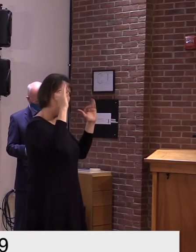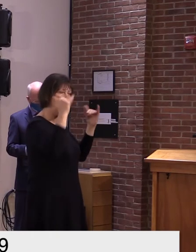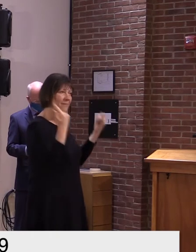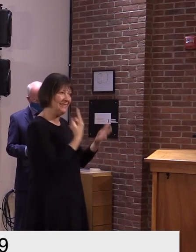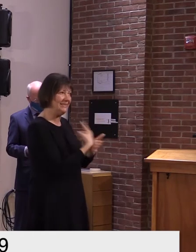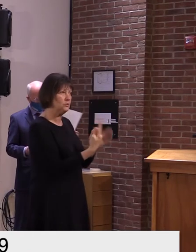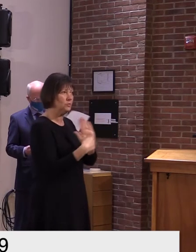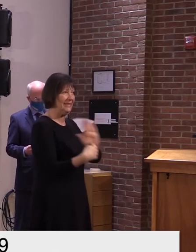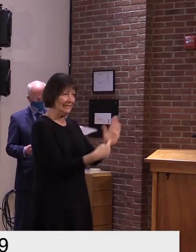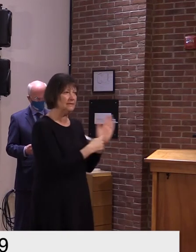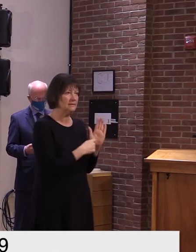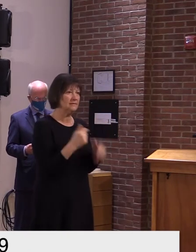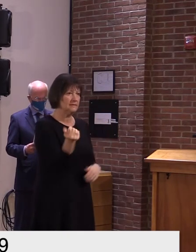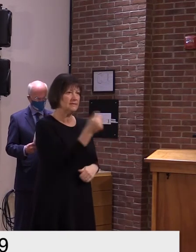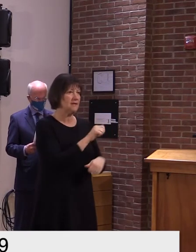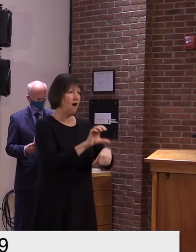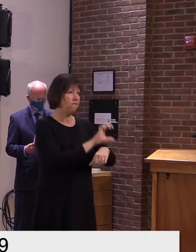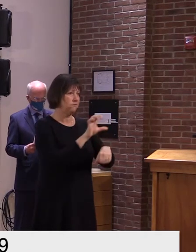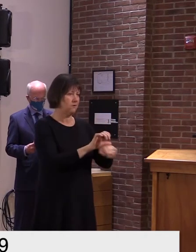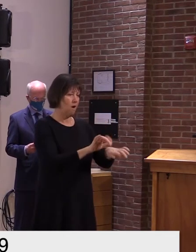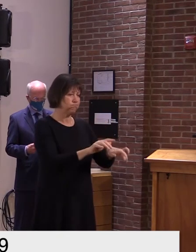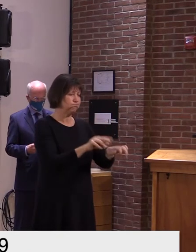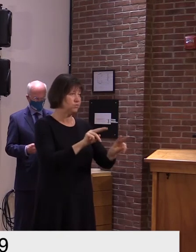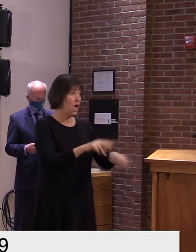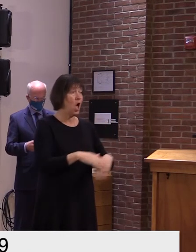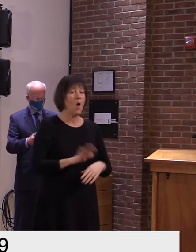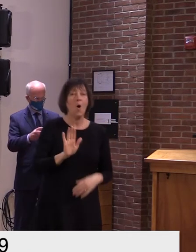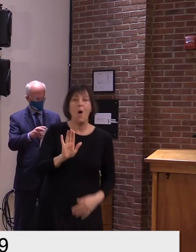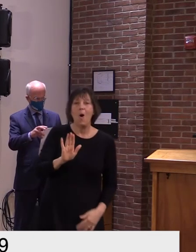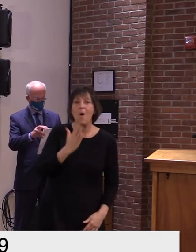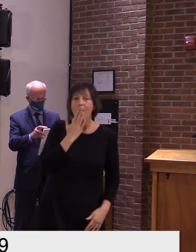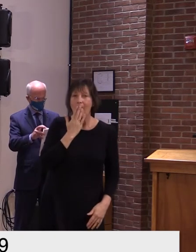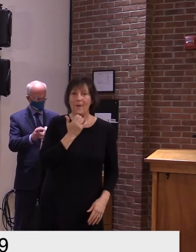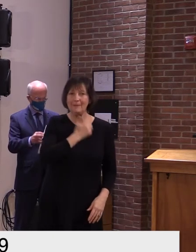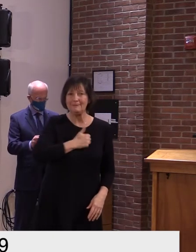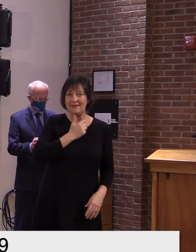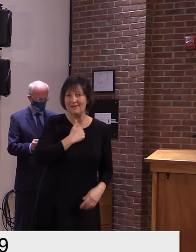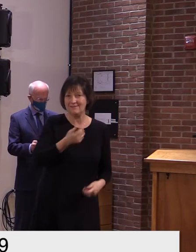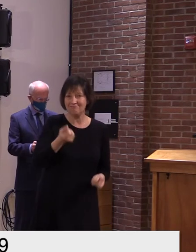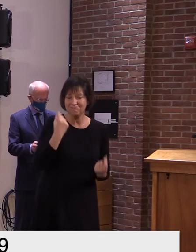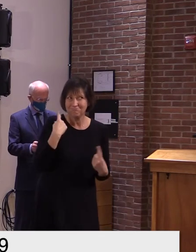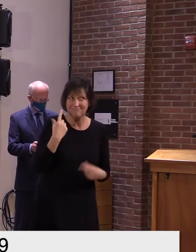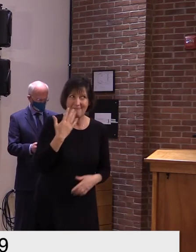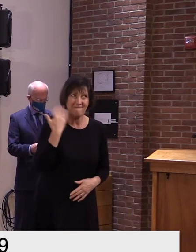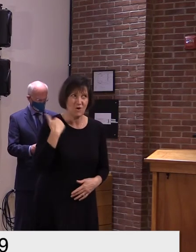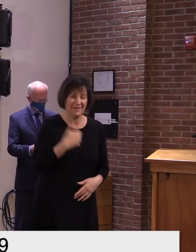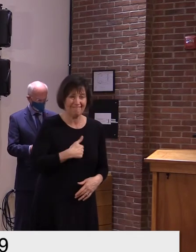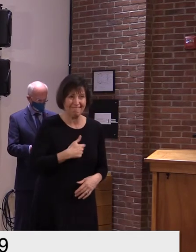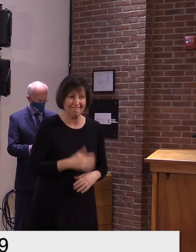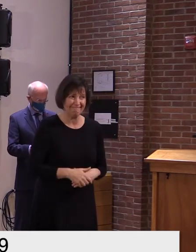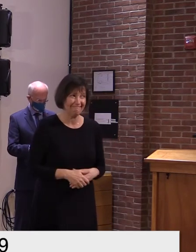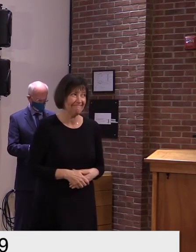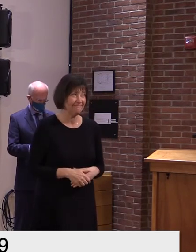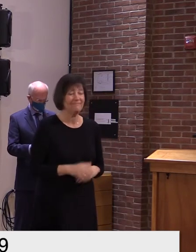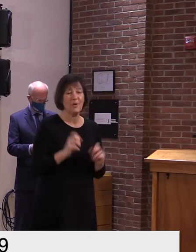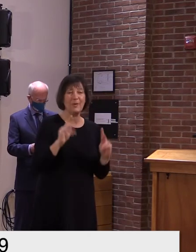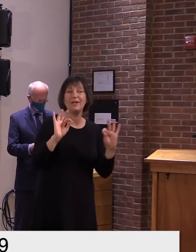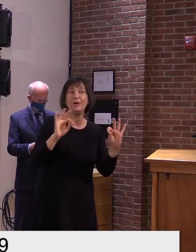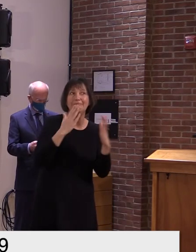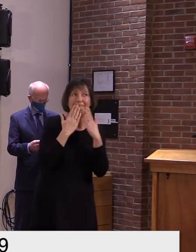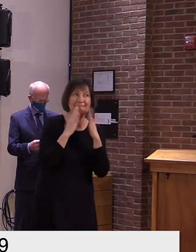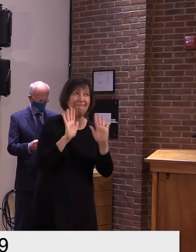We hope it will be up this week. You just answered that. Oh, okay, I'm sorry, I missed that part. All right, that's it.